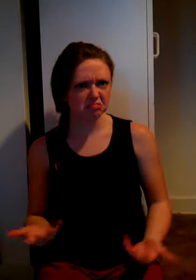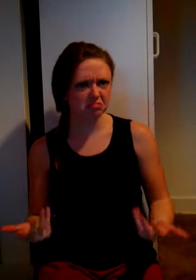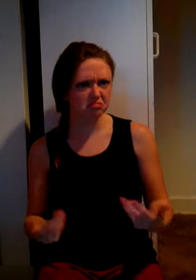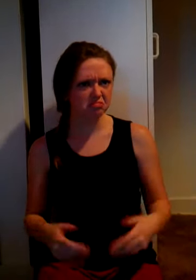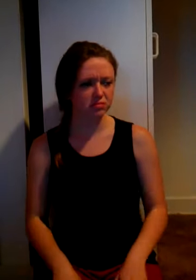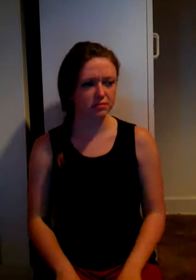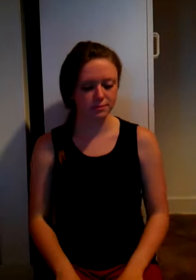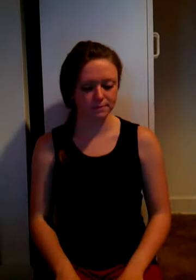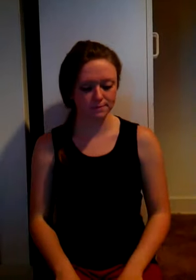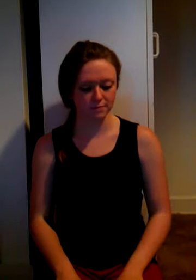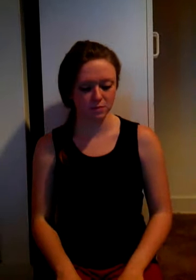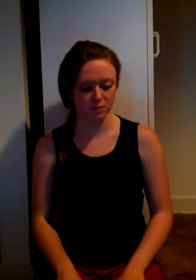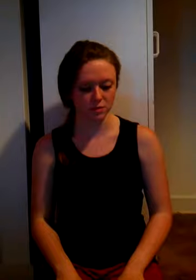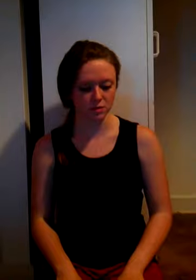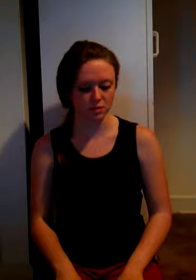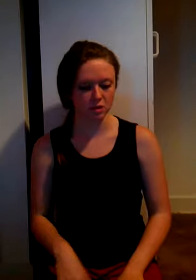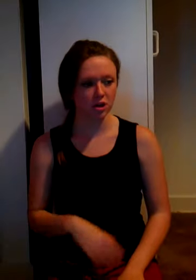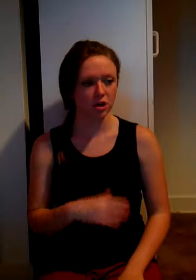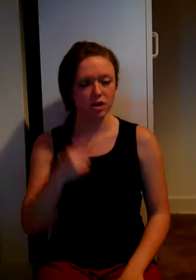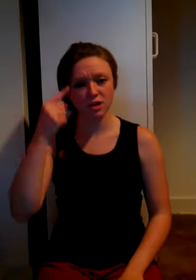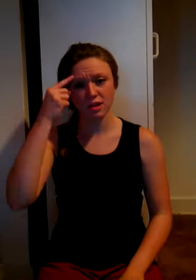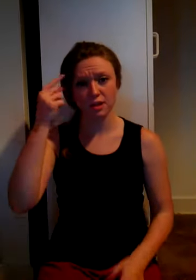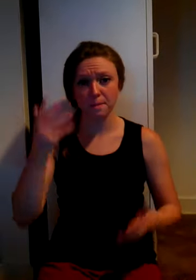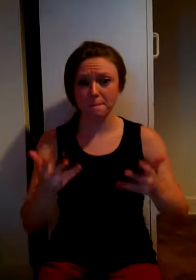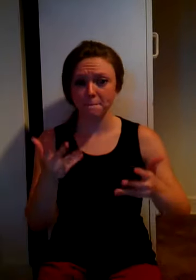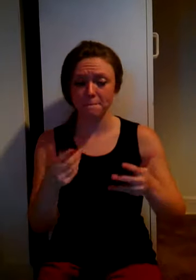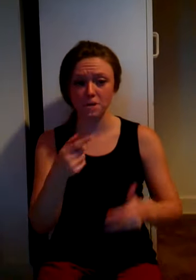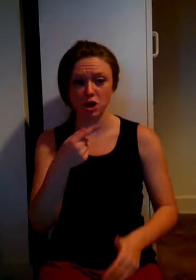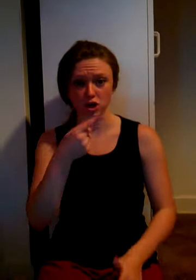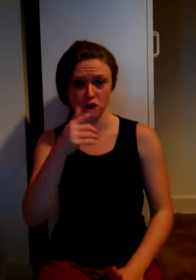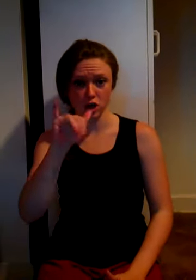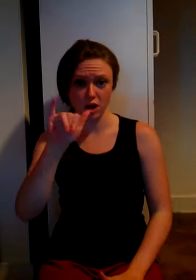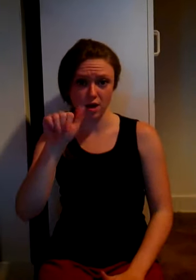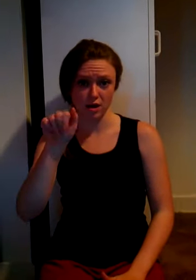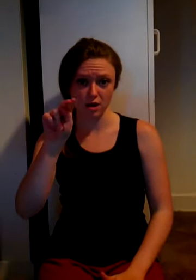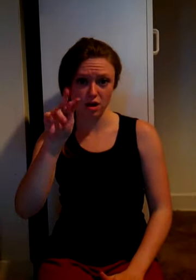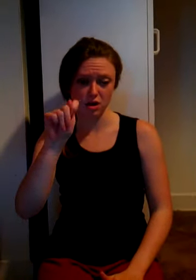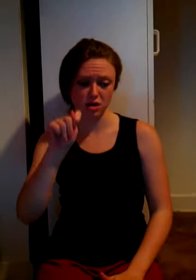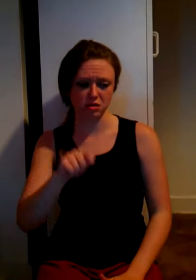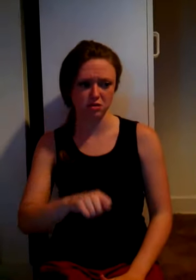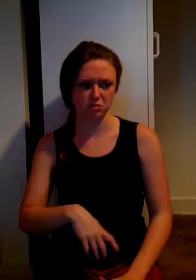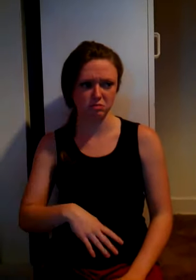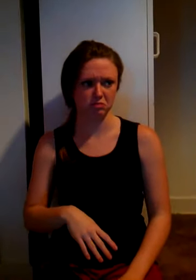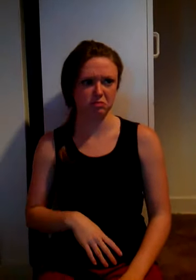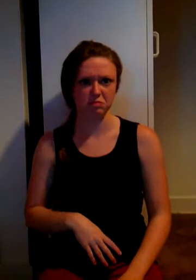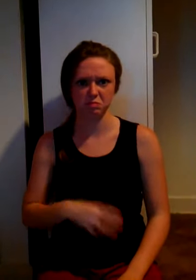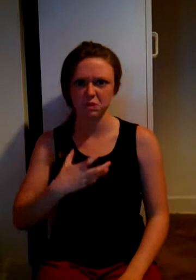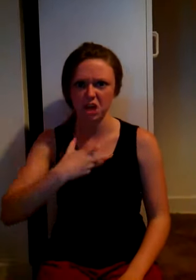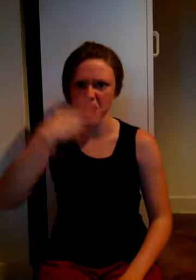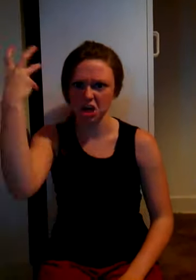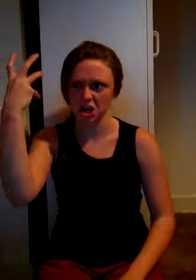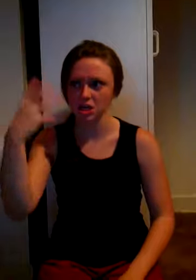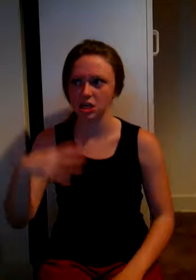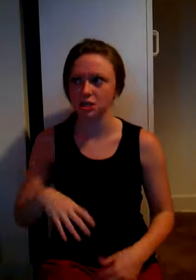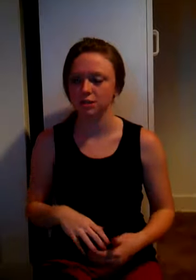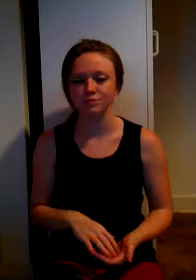to feel angry? Yeah. Can we infer, how else do you think the giant might be starting to feel? Think about what he's doing, what